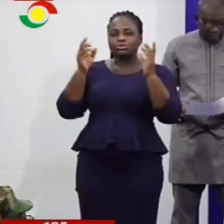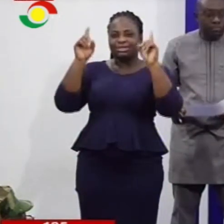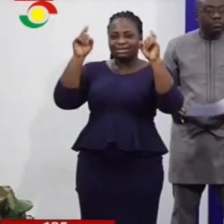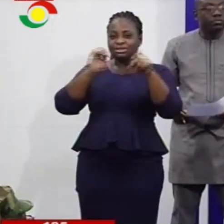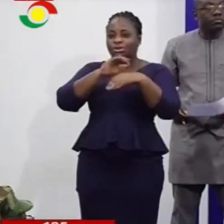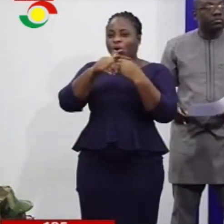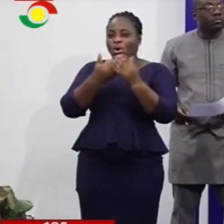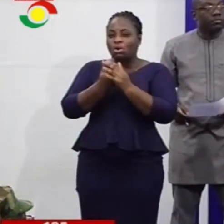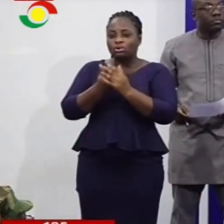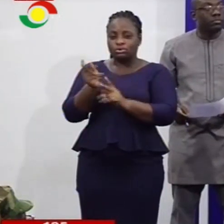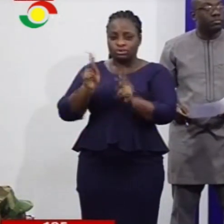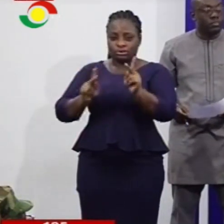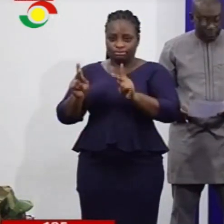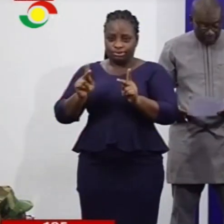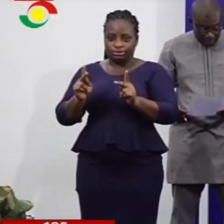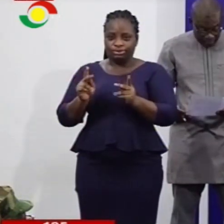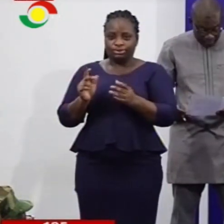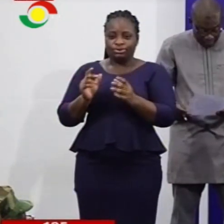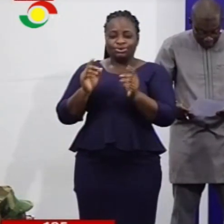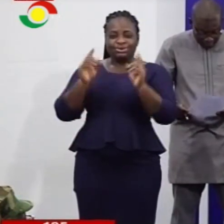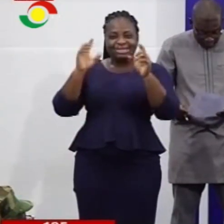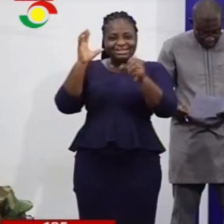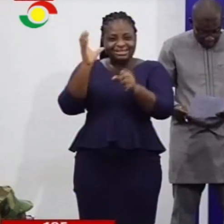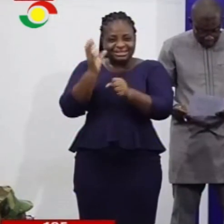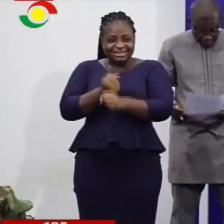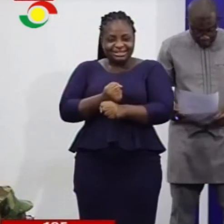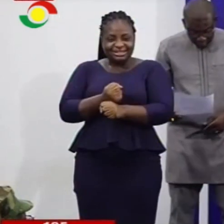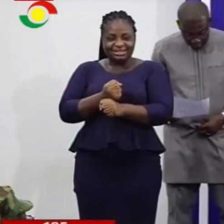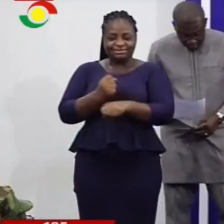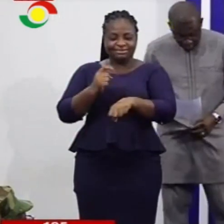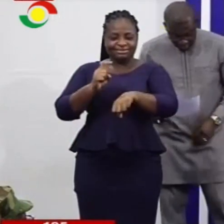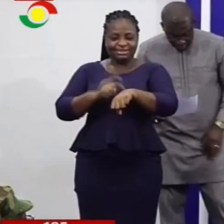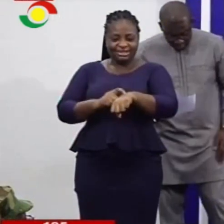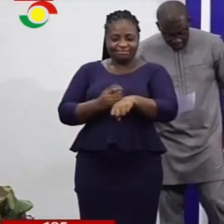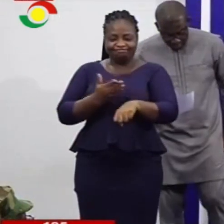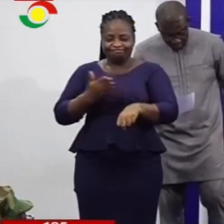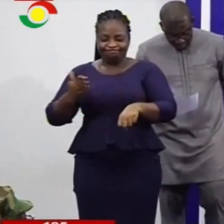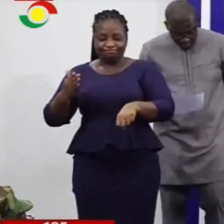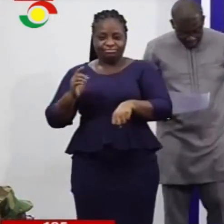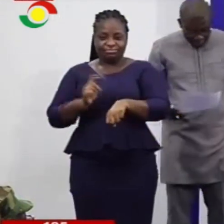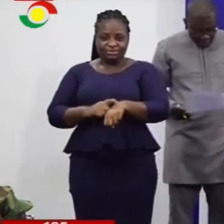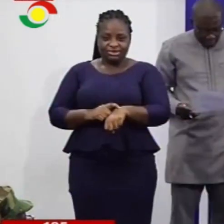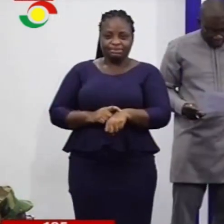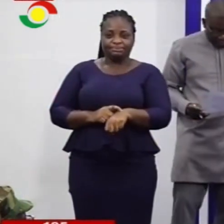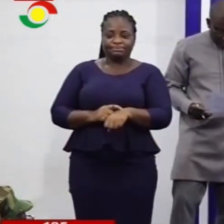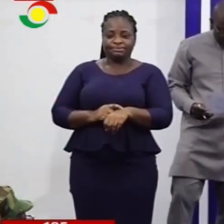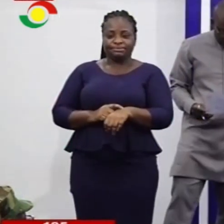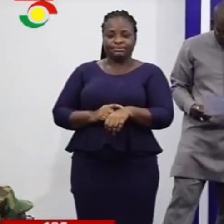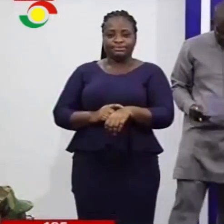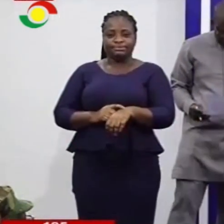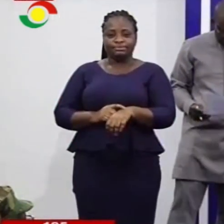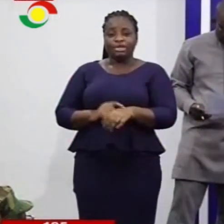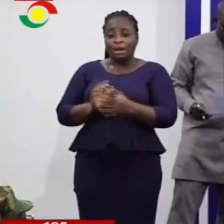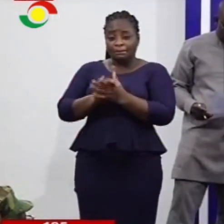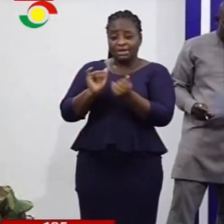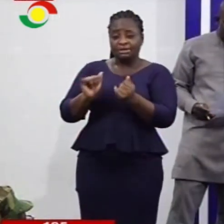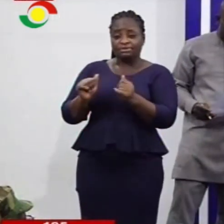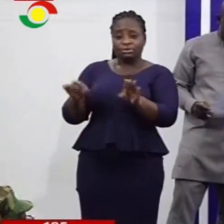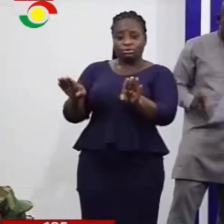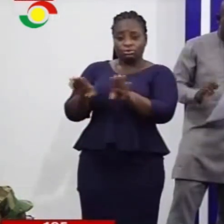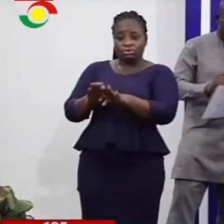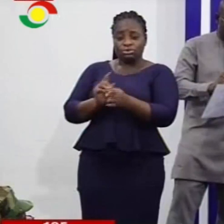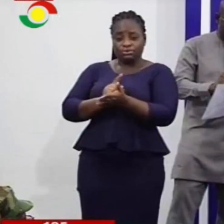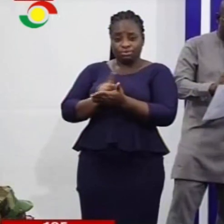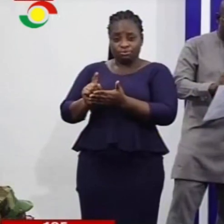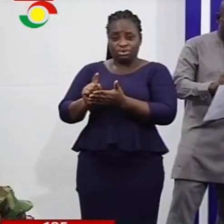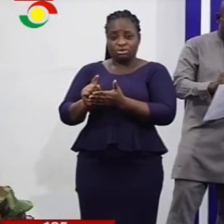samples that we take. We are taking deliveries from time to time in short intervals. And we believe by close of the week or early next